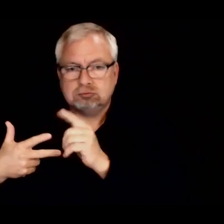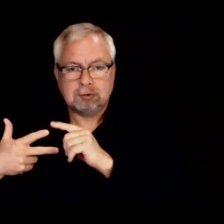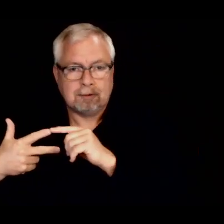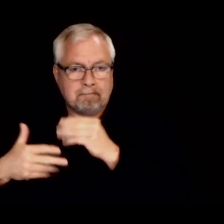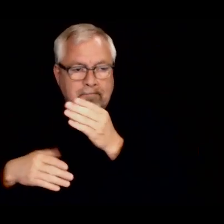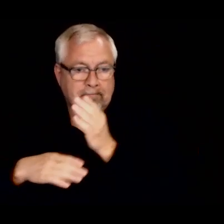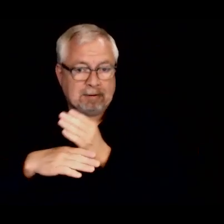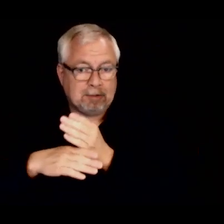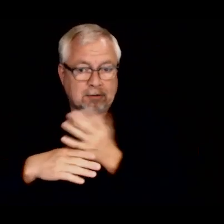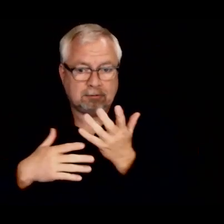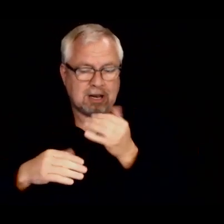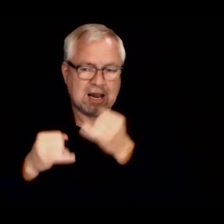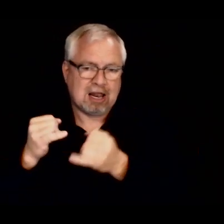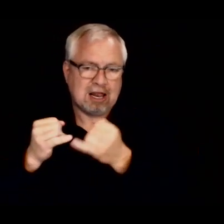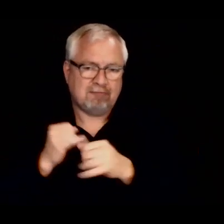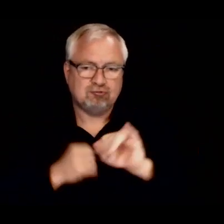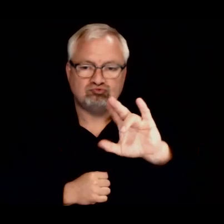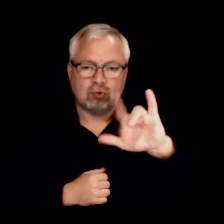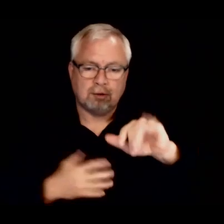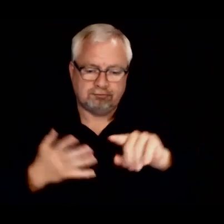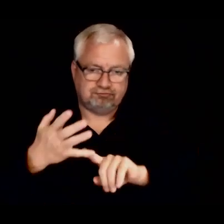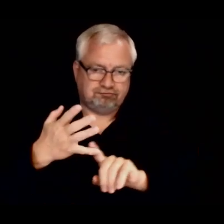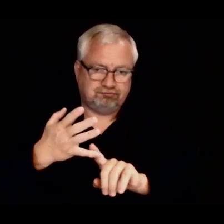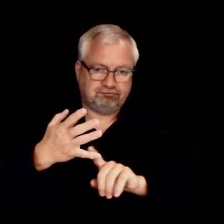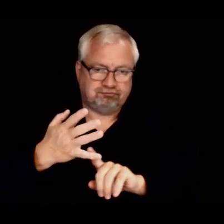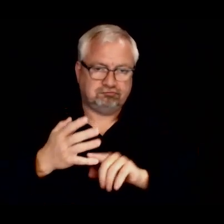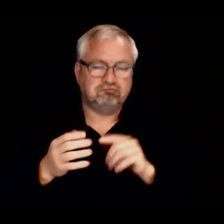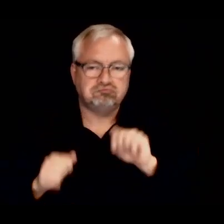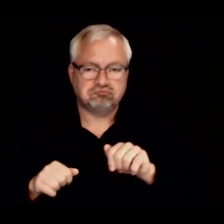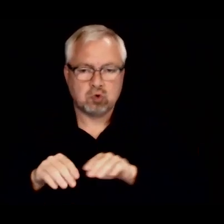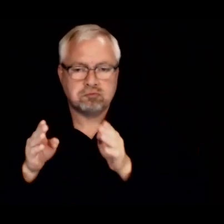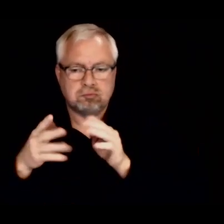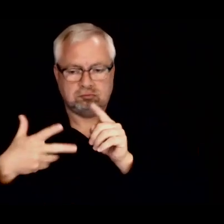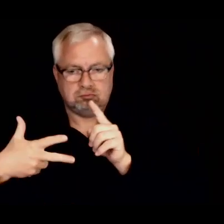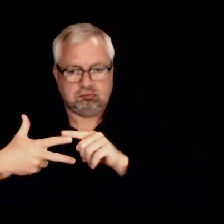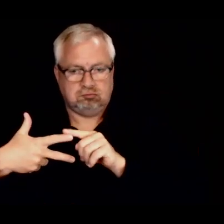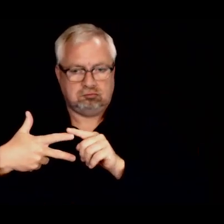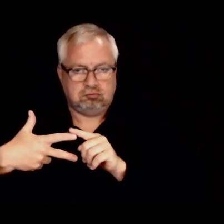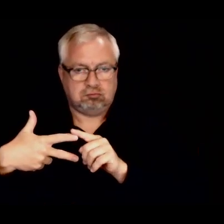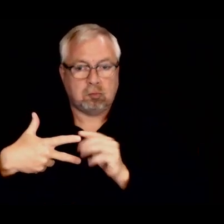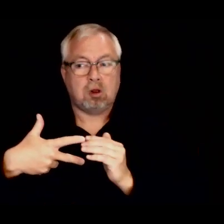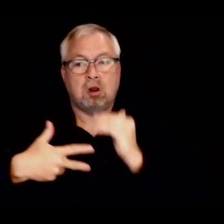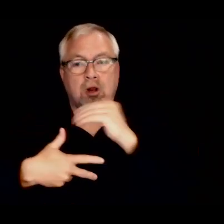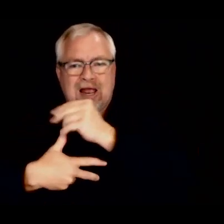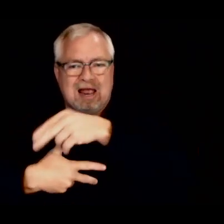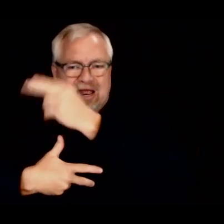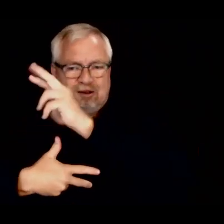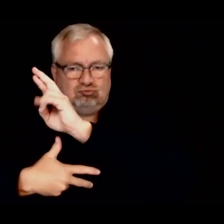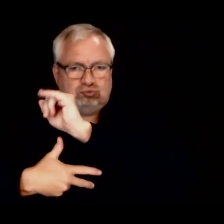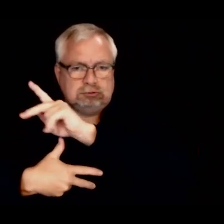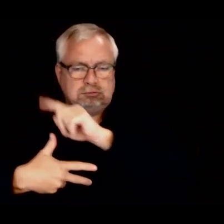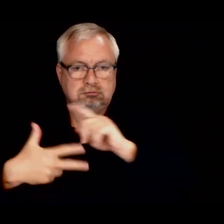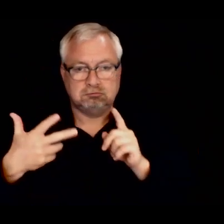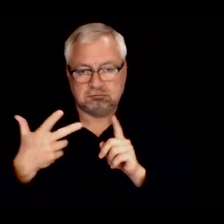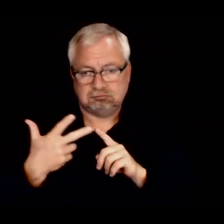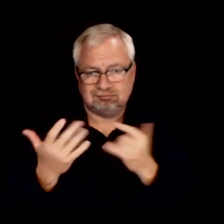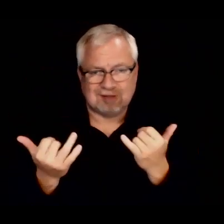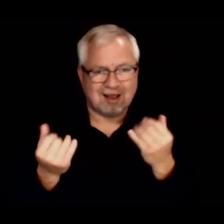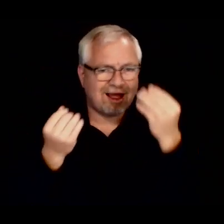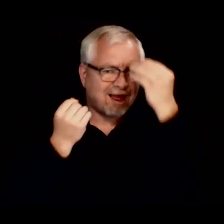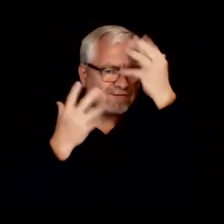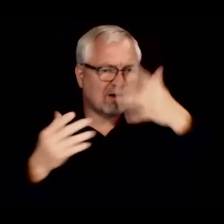On another topic, there's just been some recent inaccurate information circulating just this morning on social media